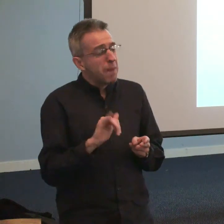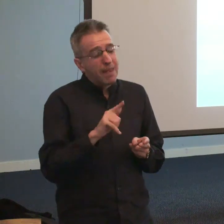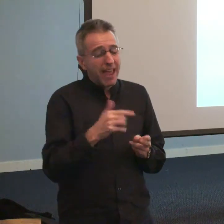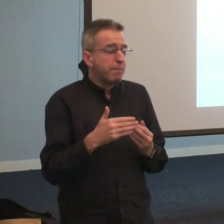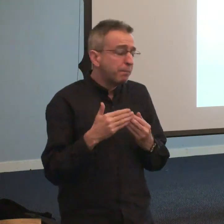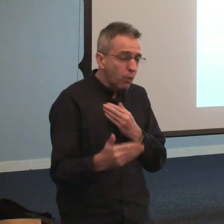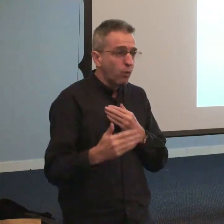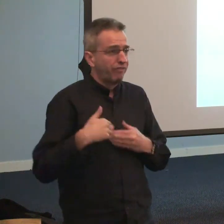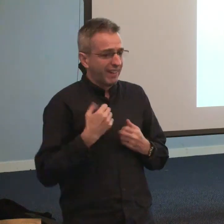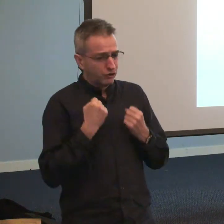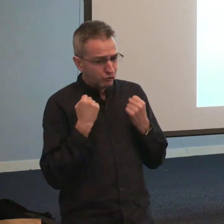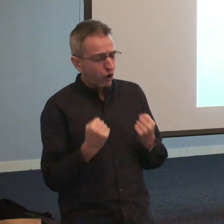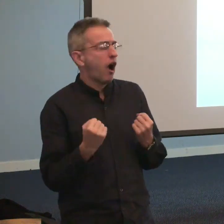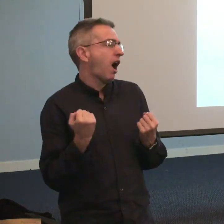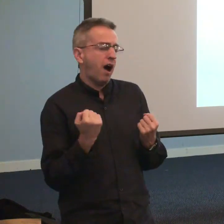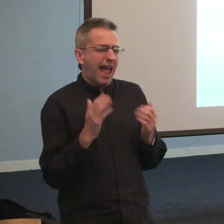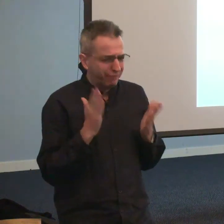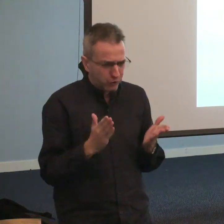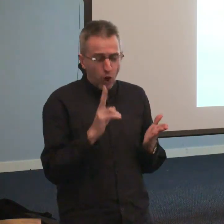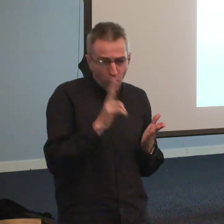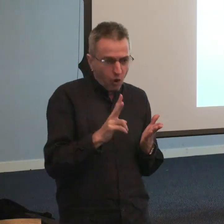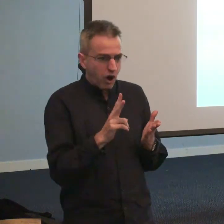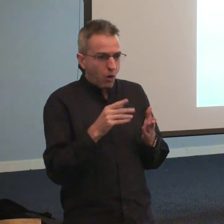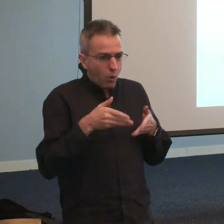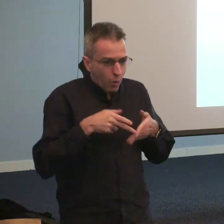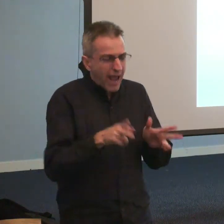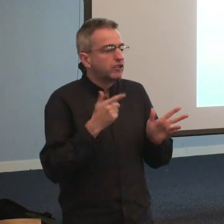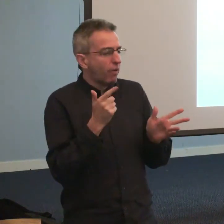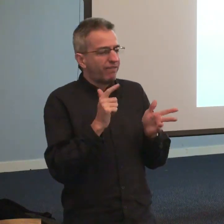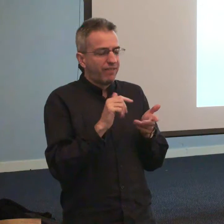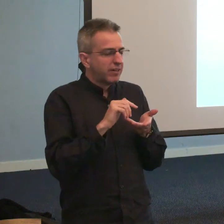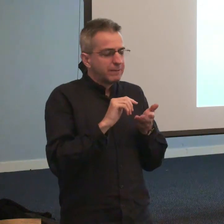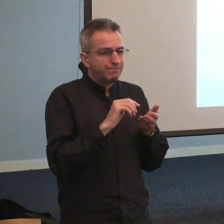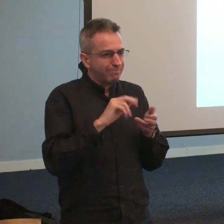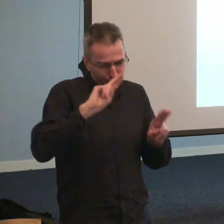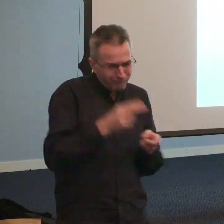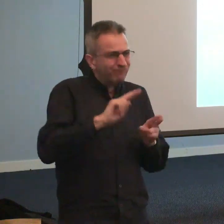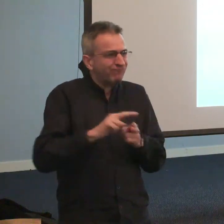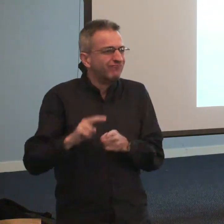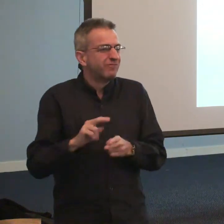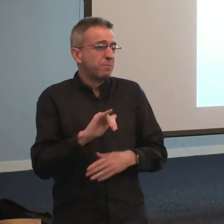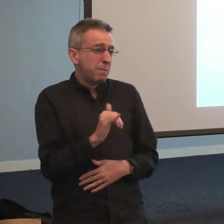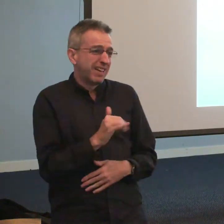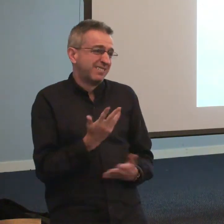the subcontinent. Maybe they would have a stronger view about ways of trying to